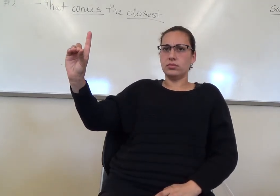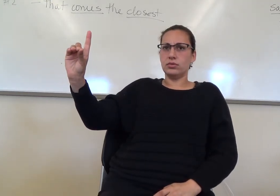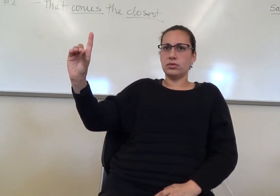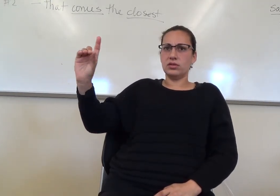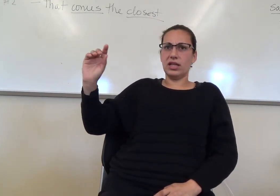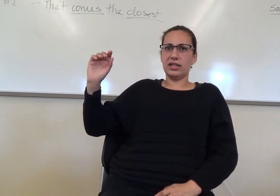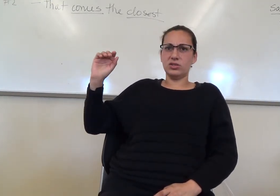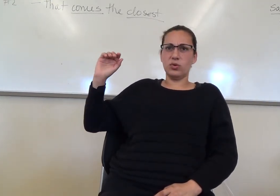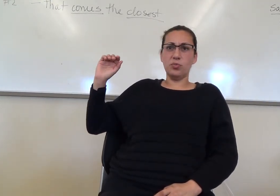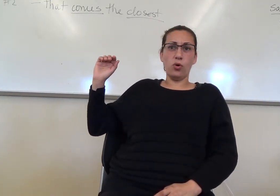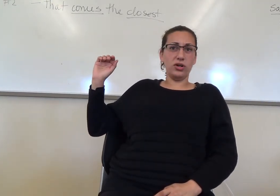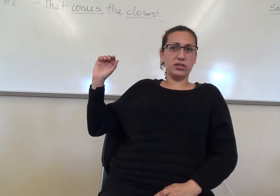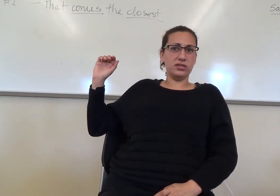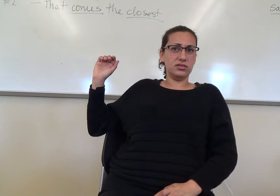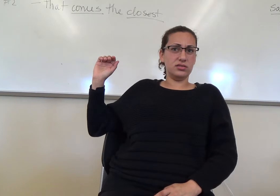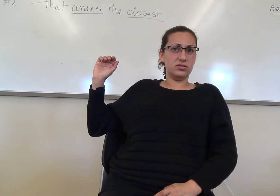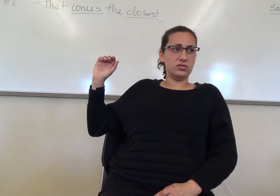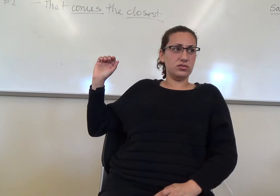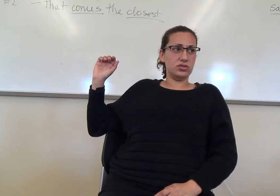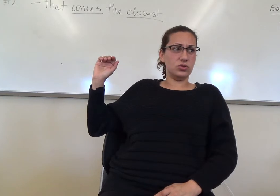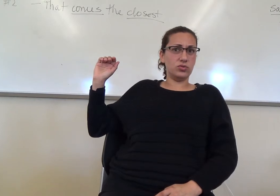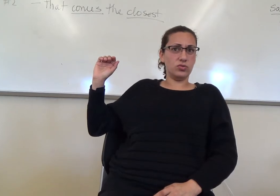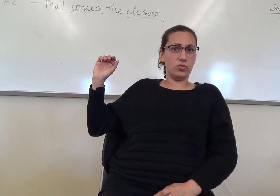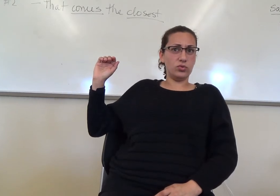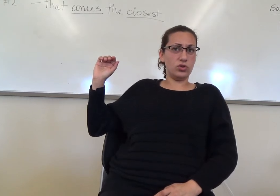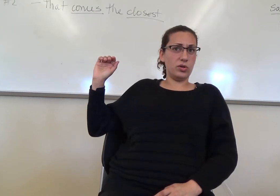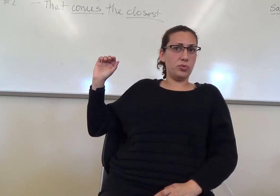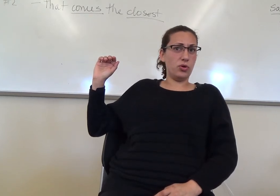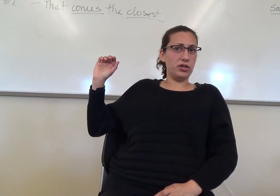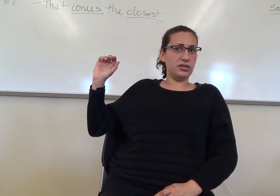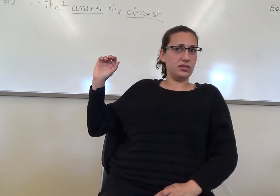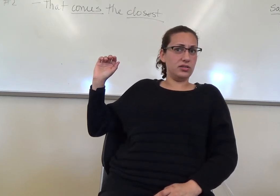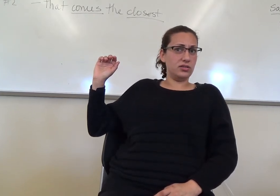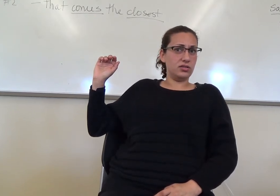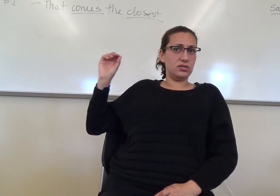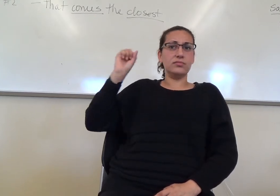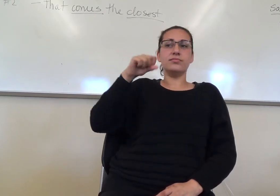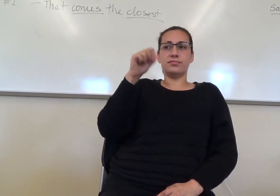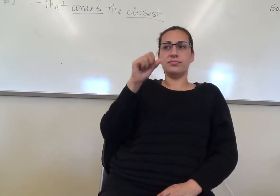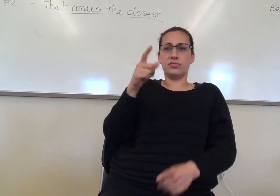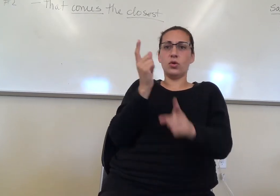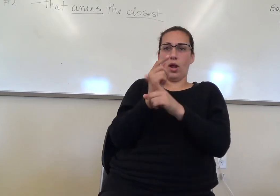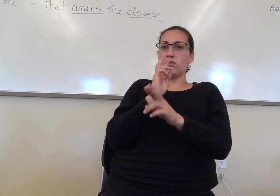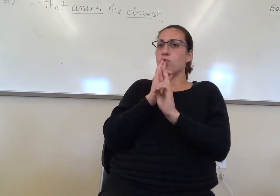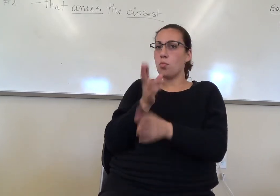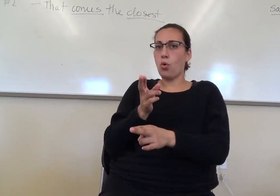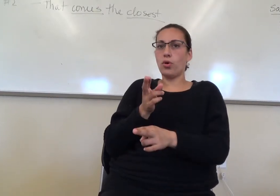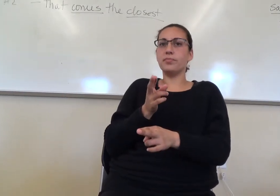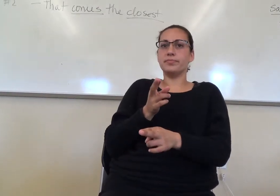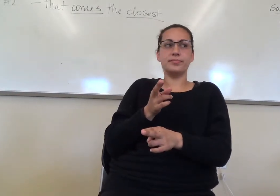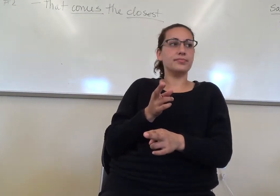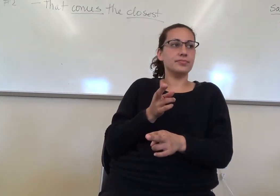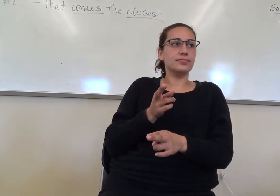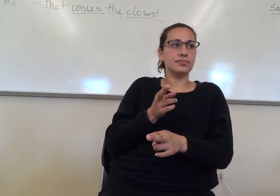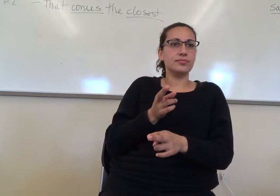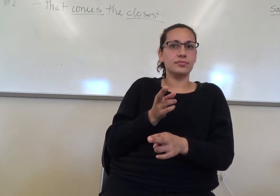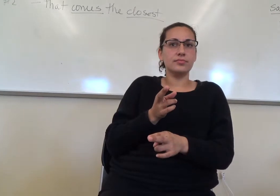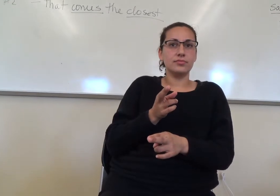She made Like herself to report? available. To tell? To report? Reported, yeah, she reported, she said, it has a sense that she